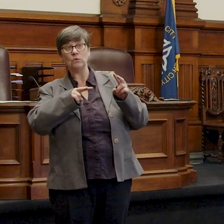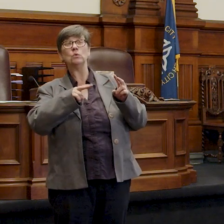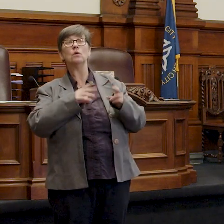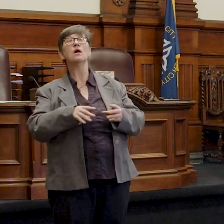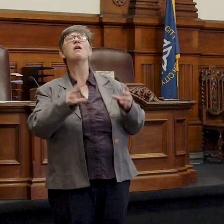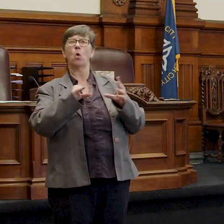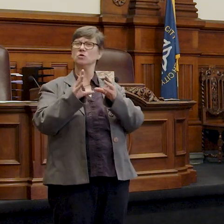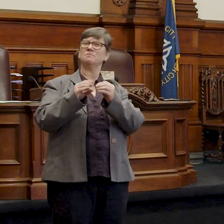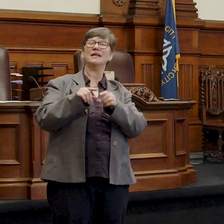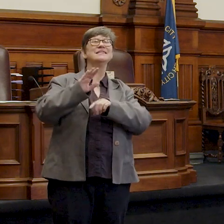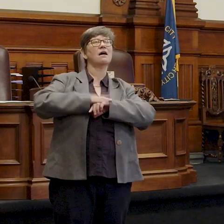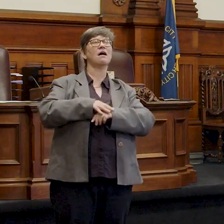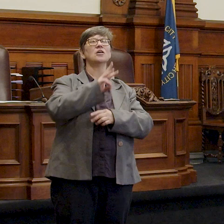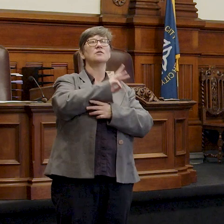at